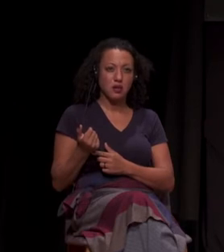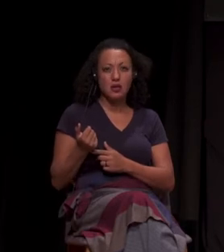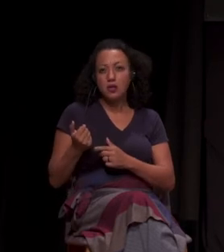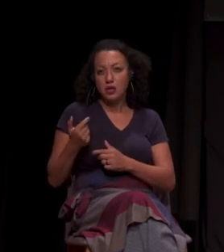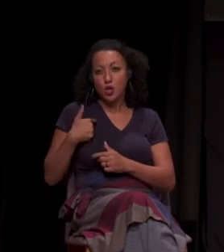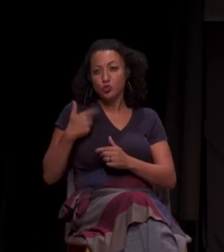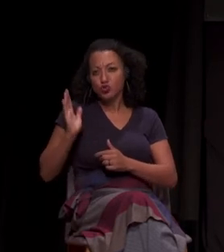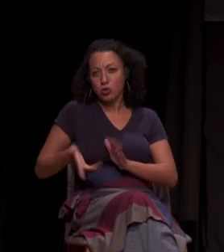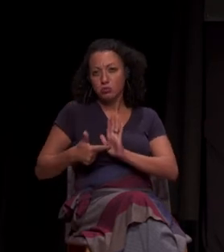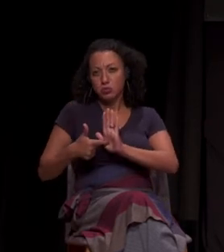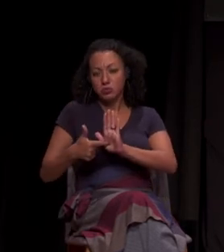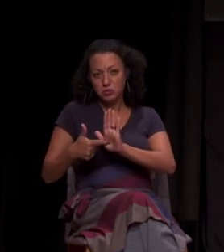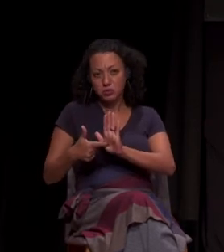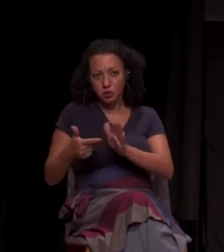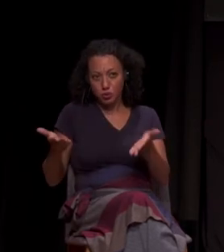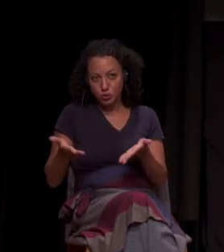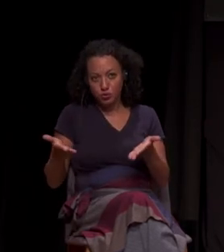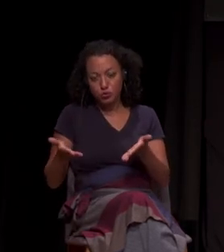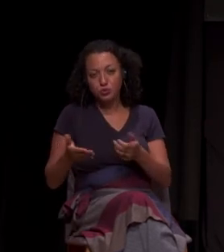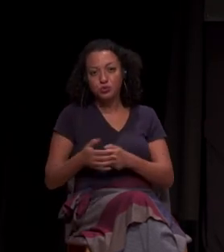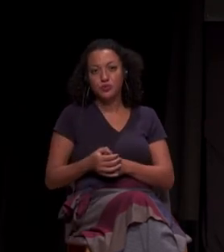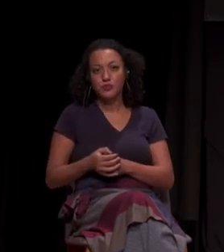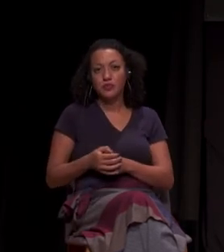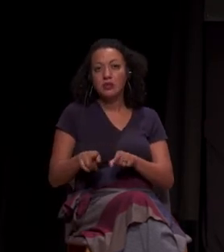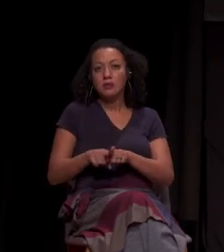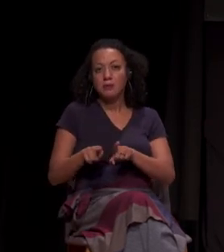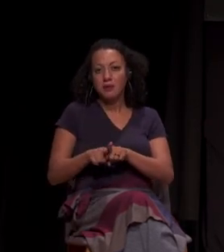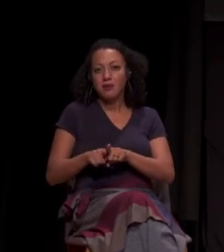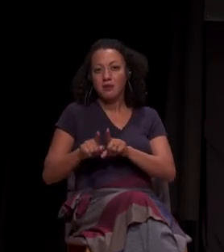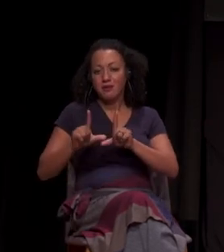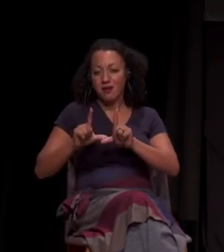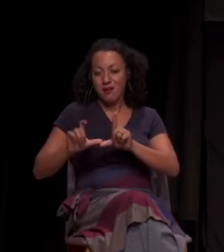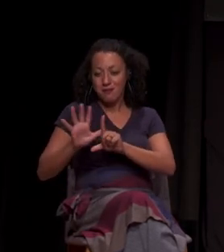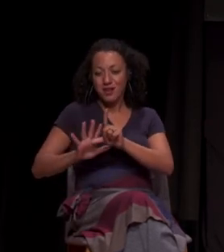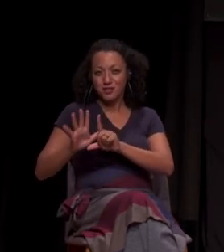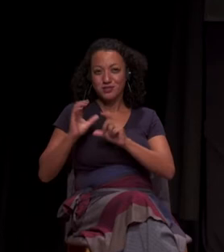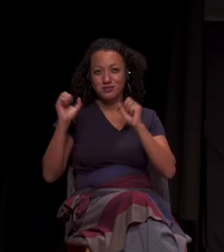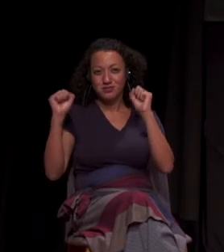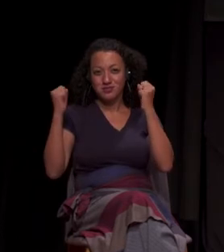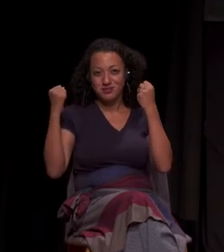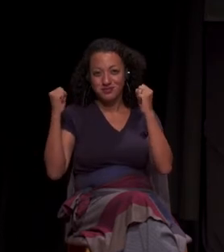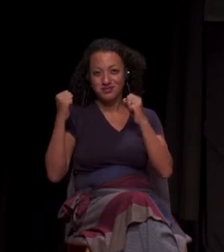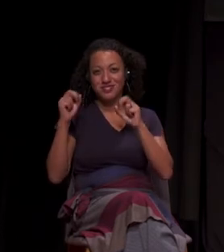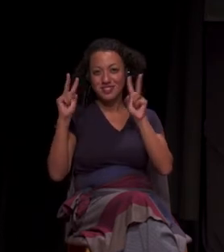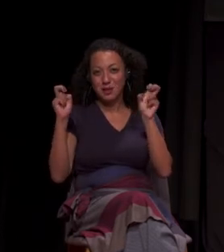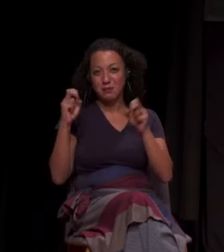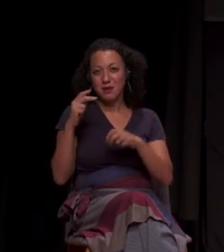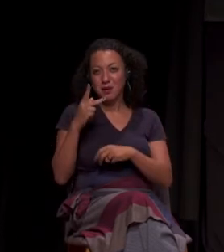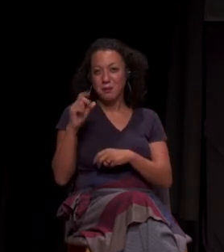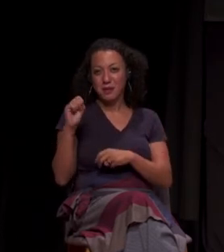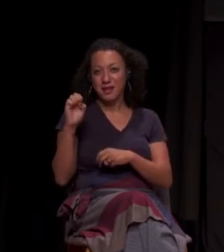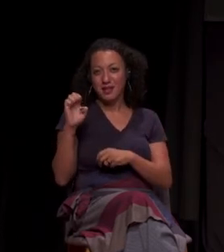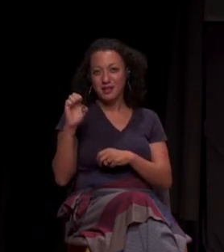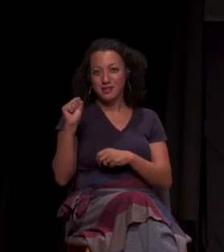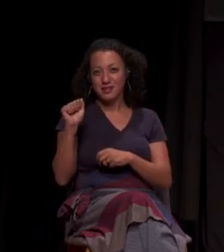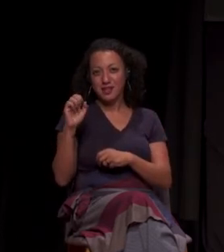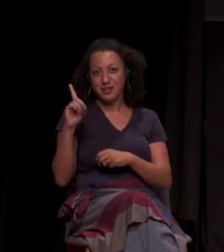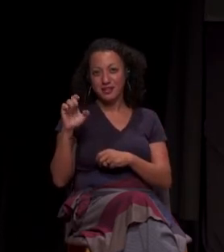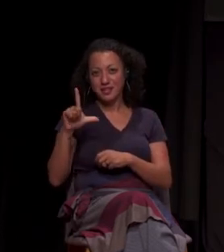the Athlete's Nightmare, that figure, the image with the athletes running that painting. A lot of